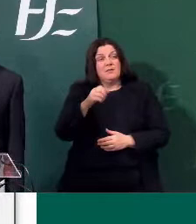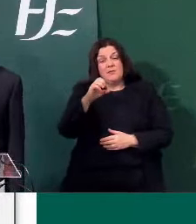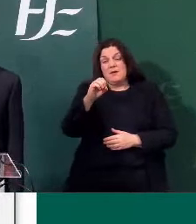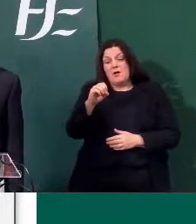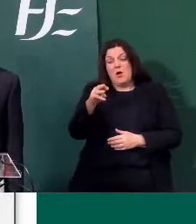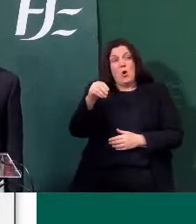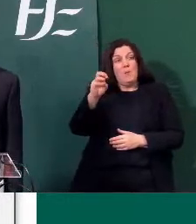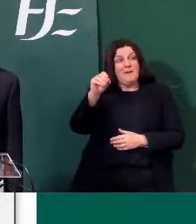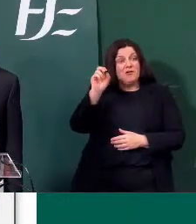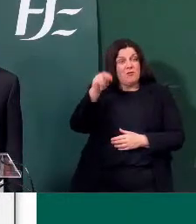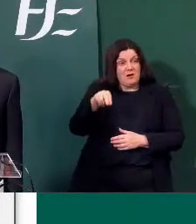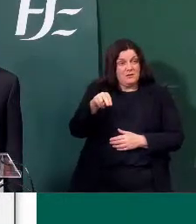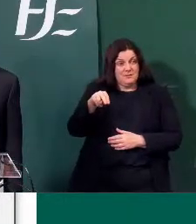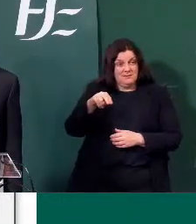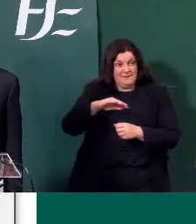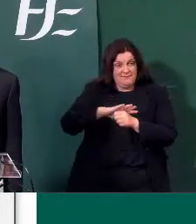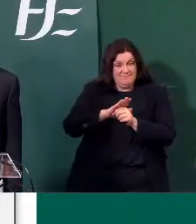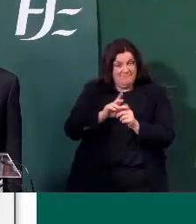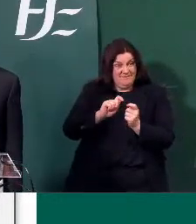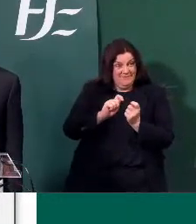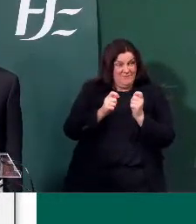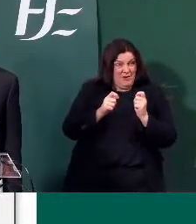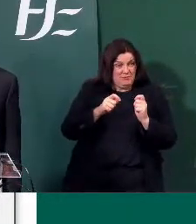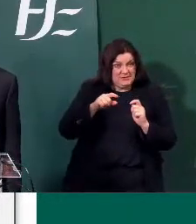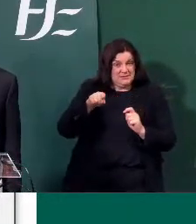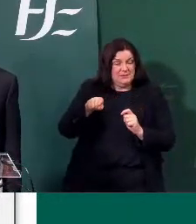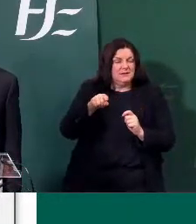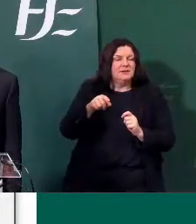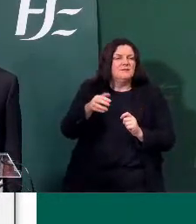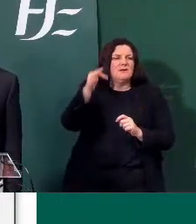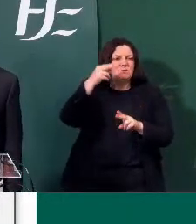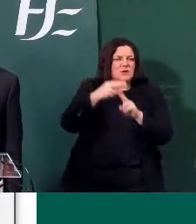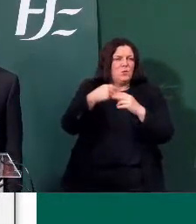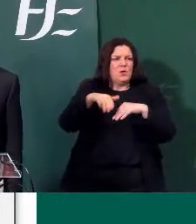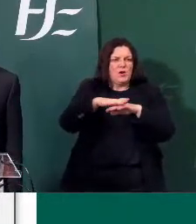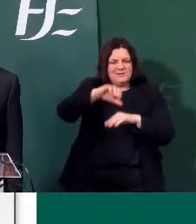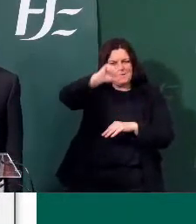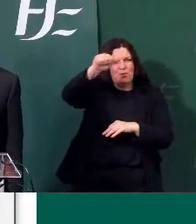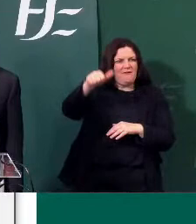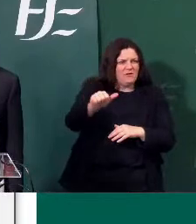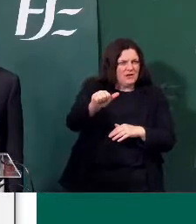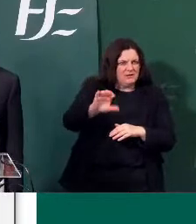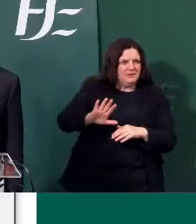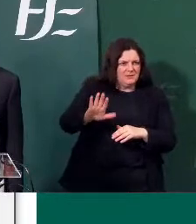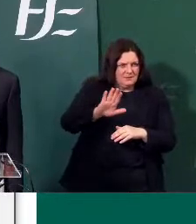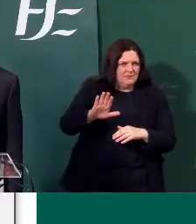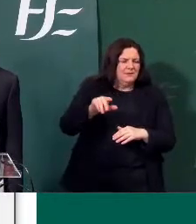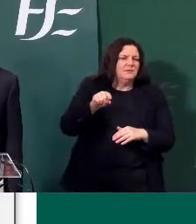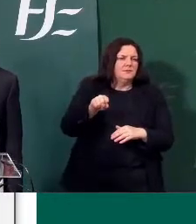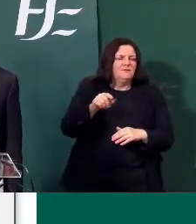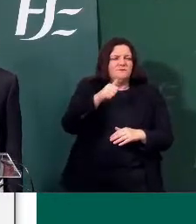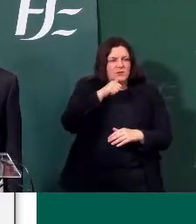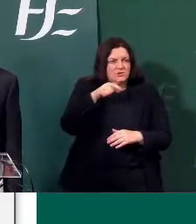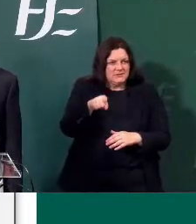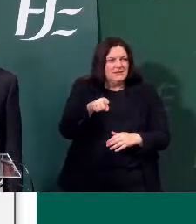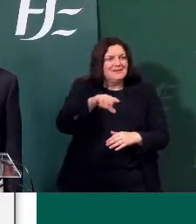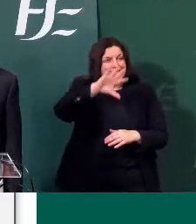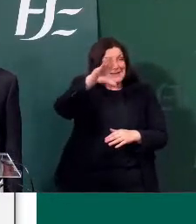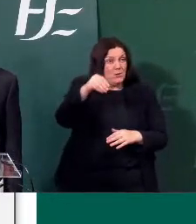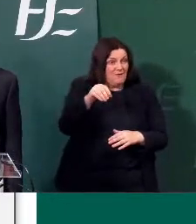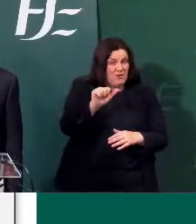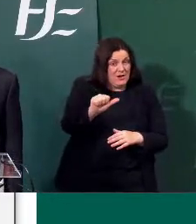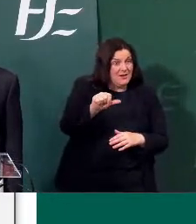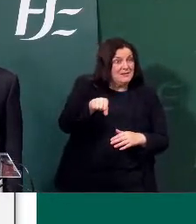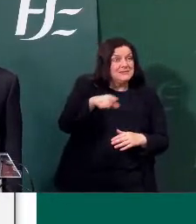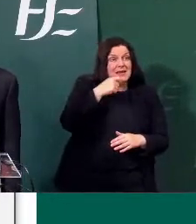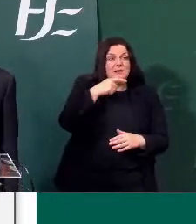a short time ago, reported November the 9th, reported WHO November 24th. WHO declared it a variant of concern